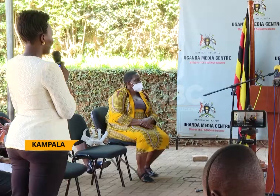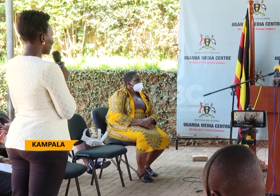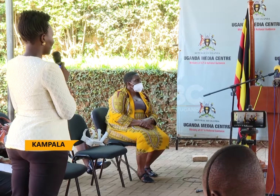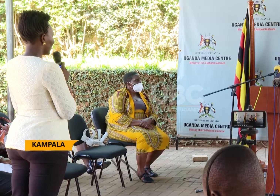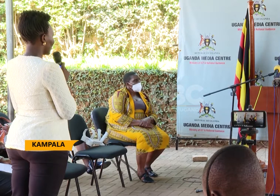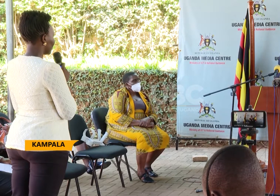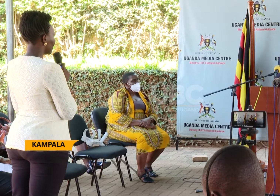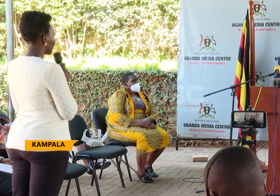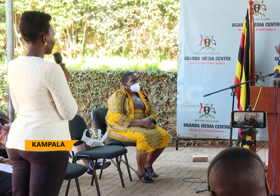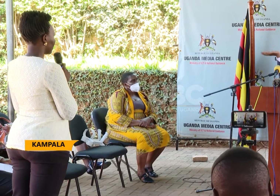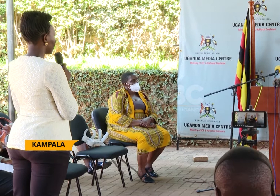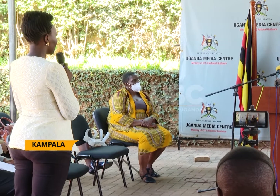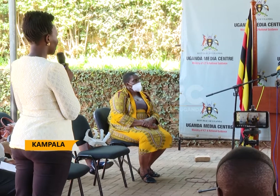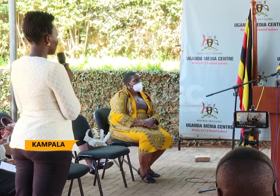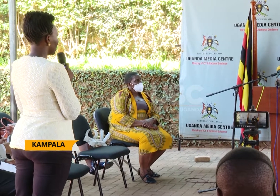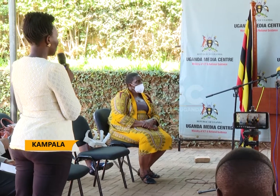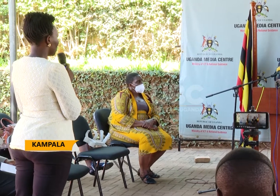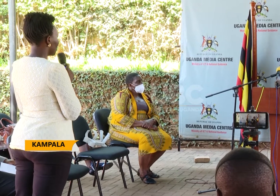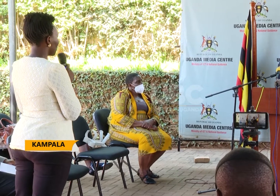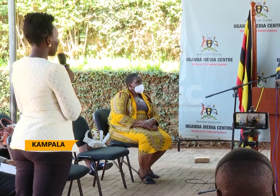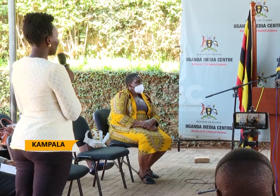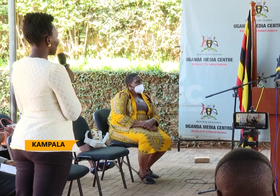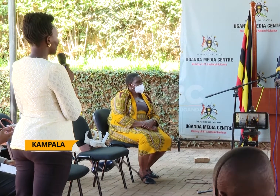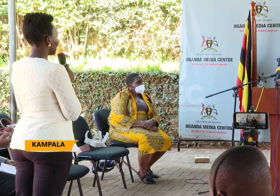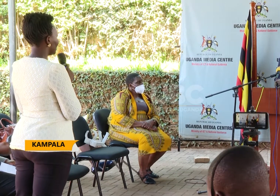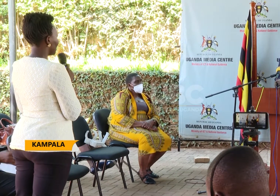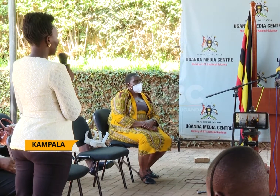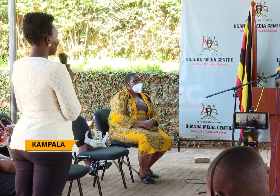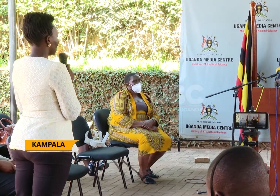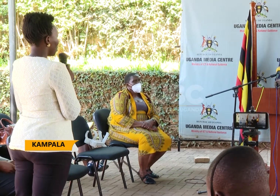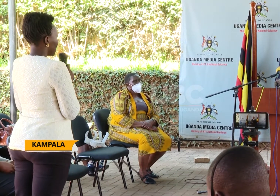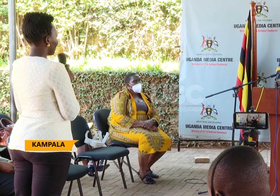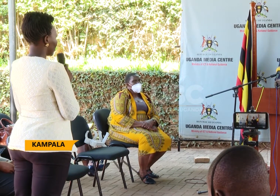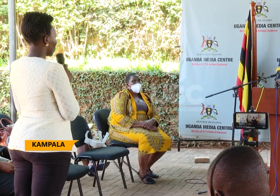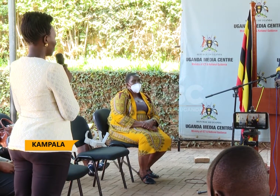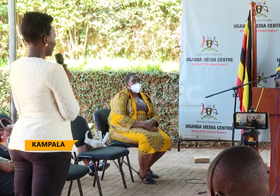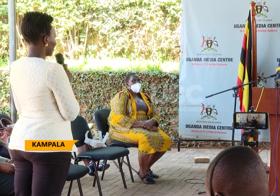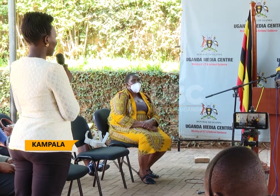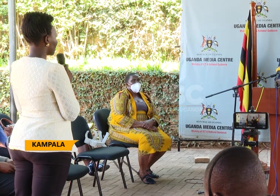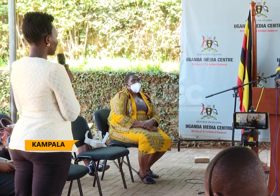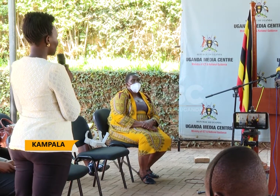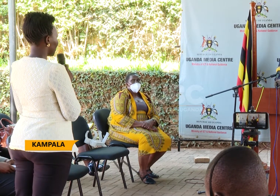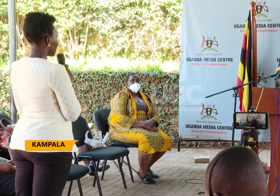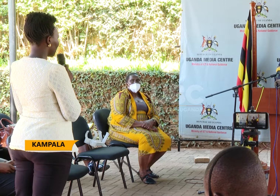impossible to help us and open up the schools. As soon as possible,